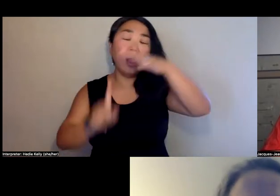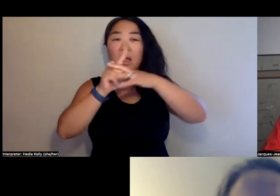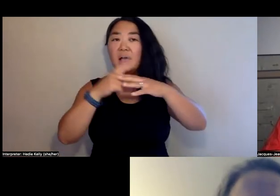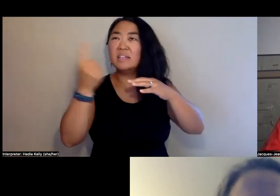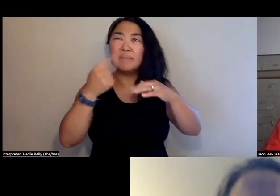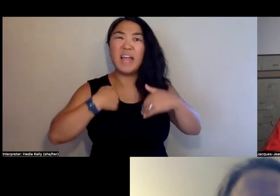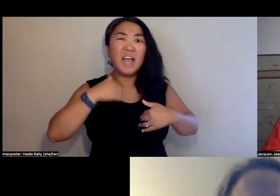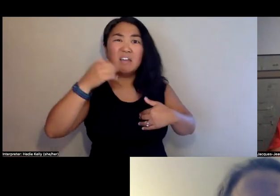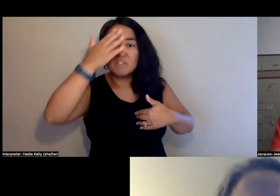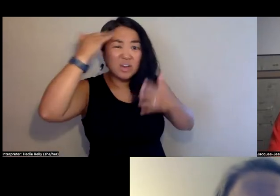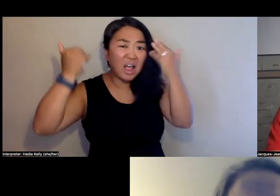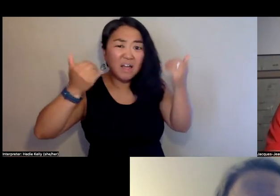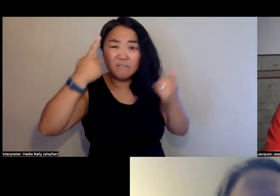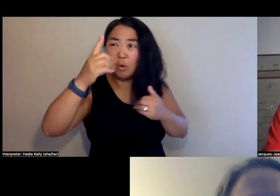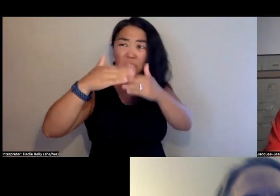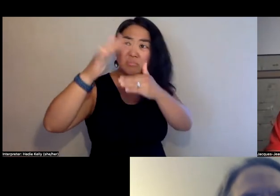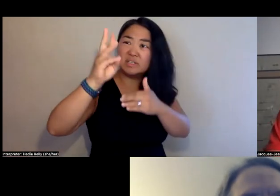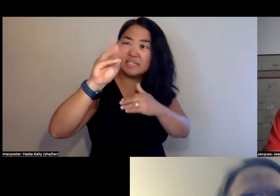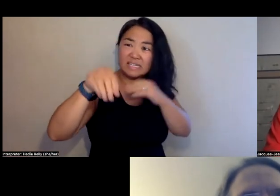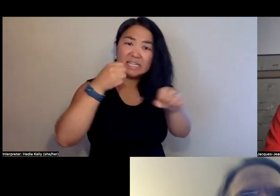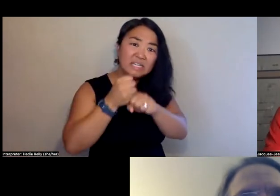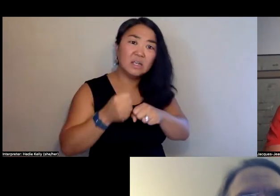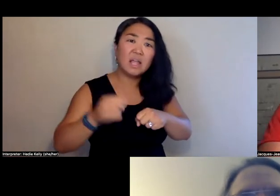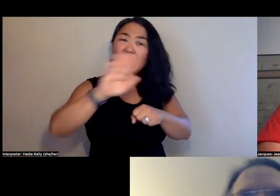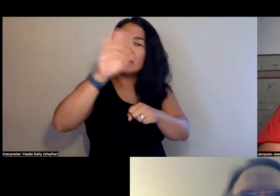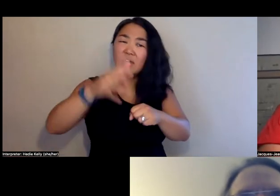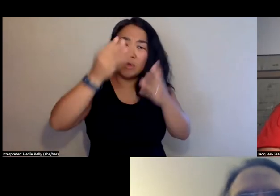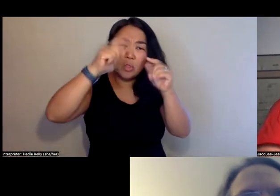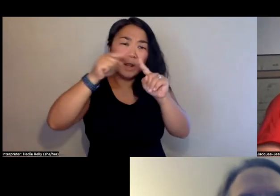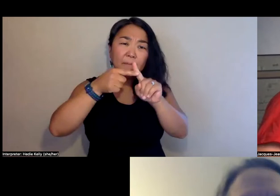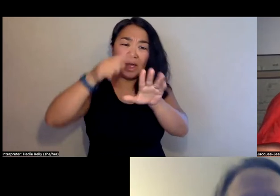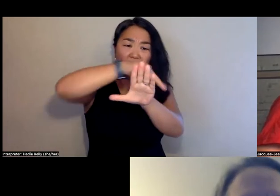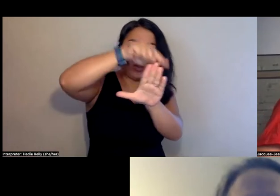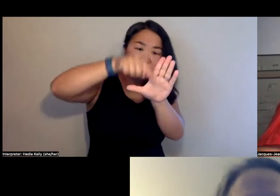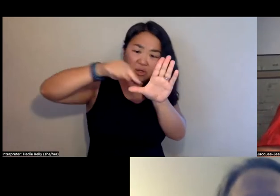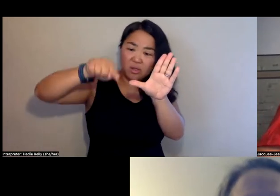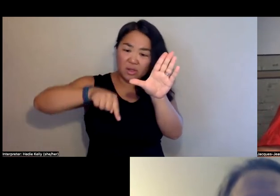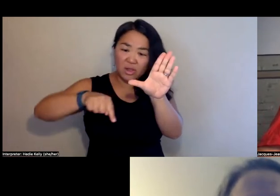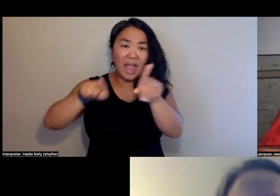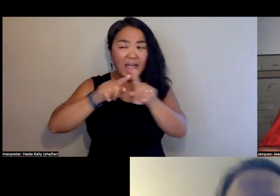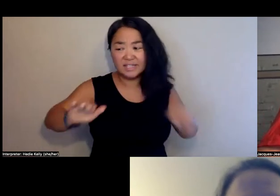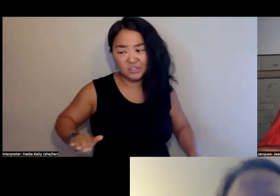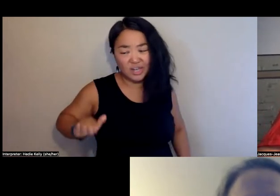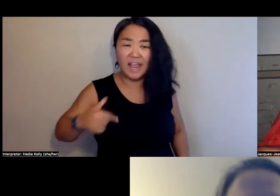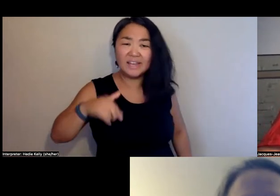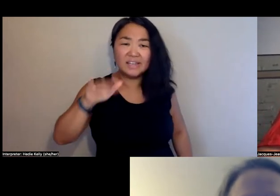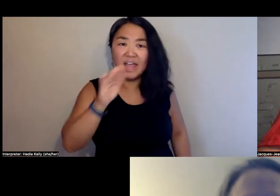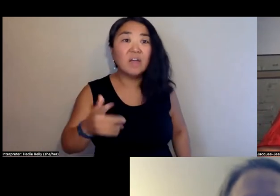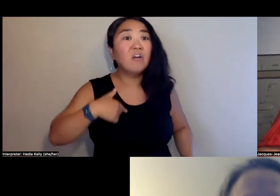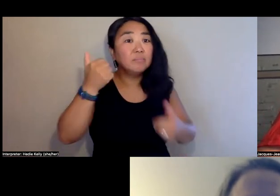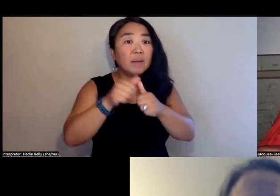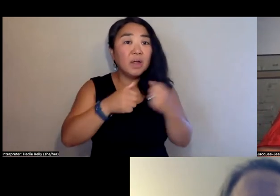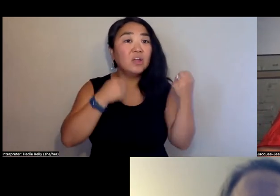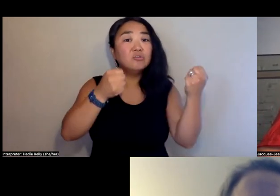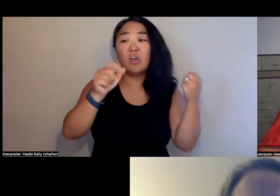or more, which was, I never thought about perimeters and things as a child. When we drove up Stenton